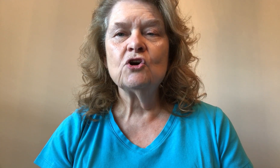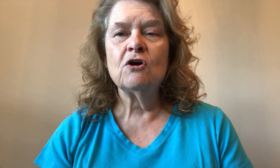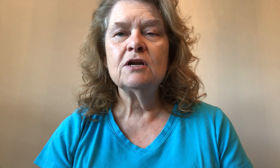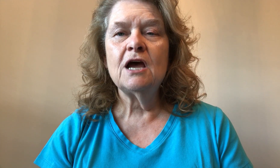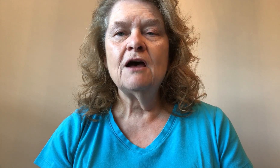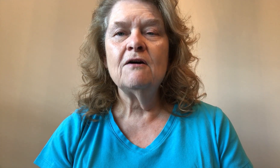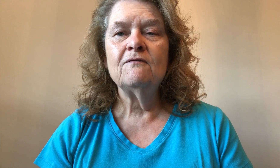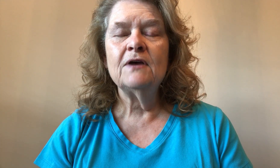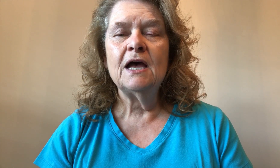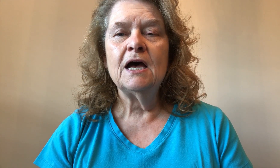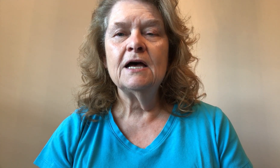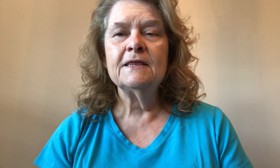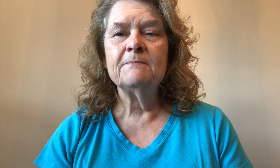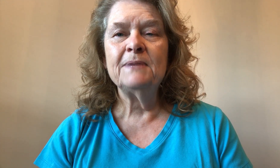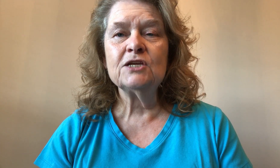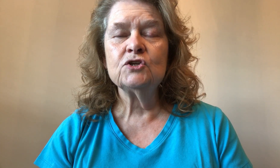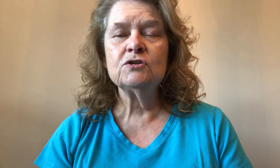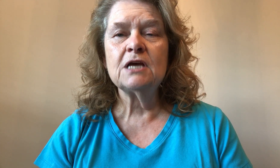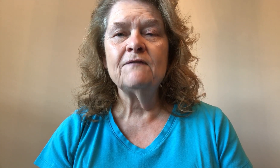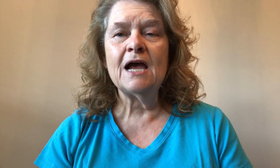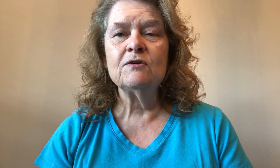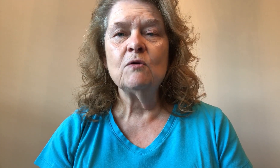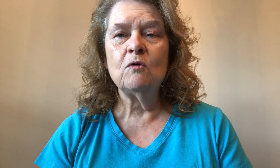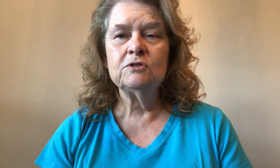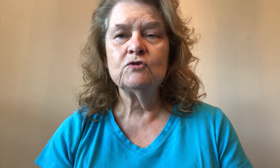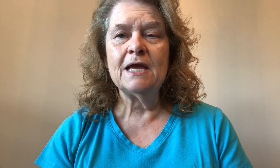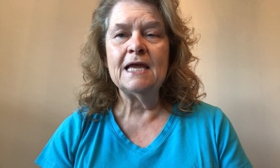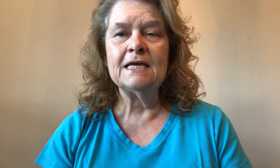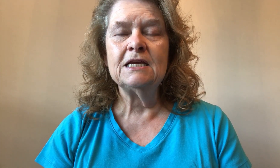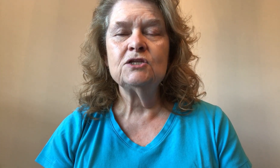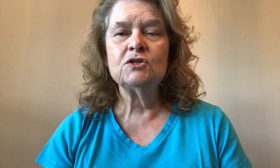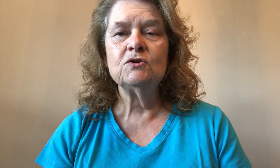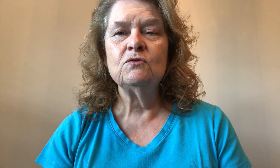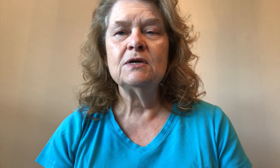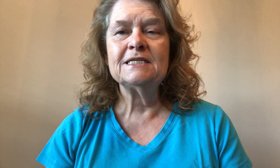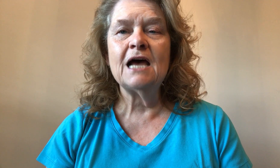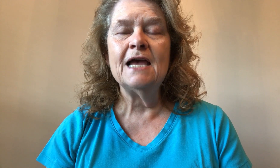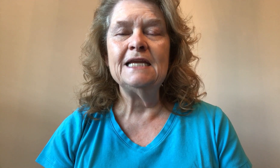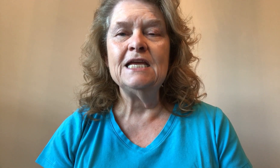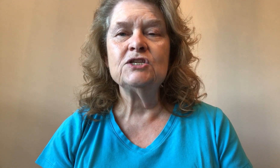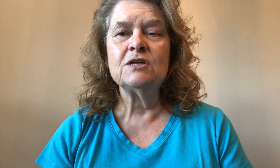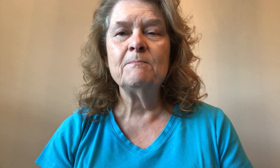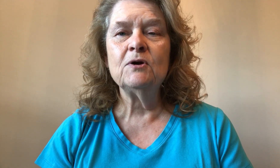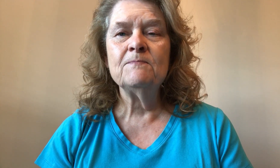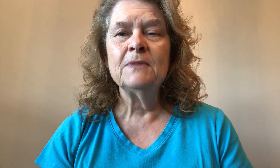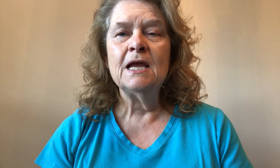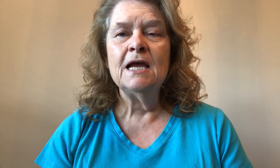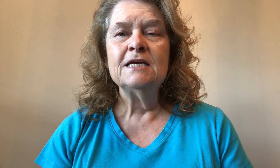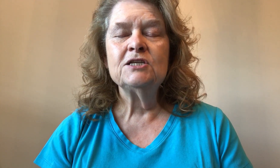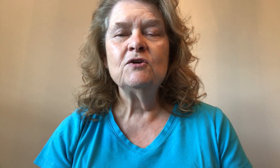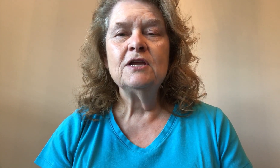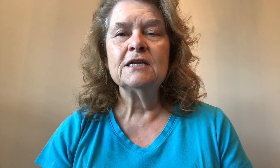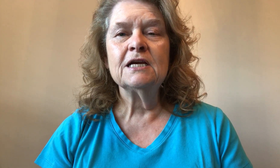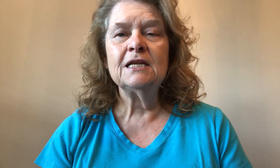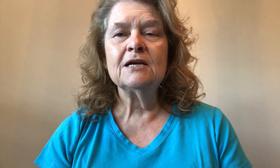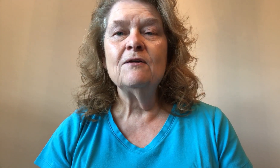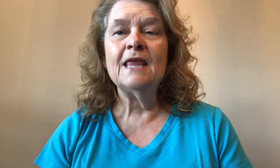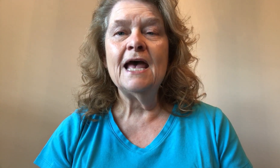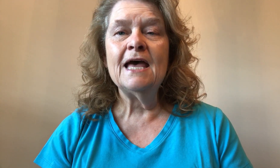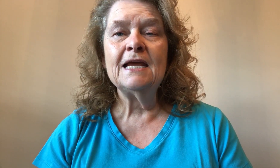chart of the pictures of how you hold your hand to sign each number. So you can click on that